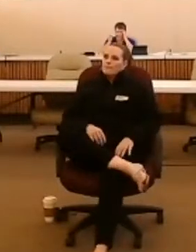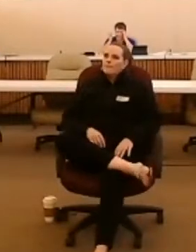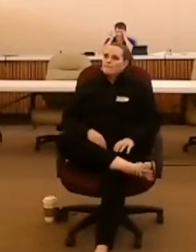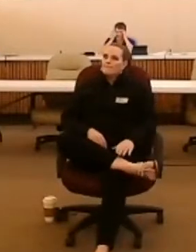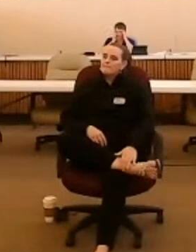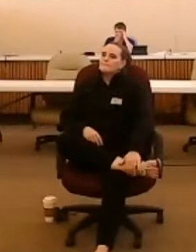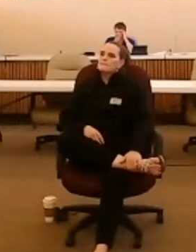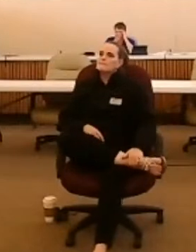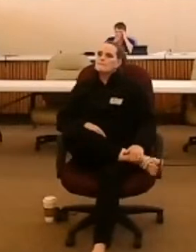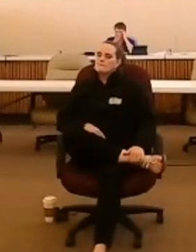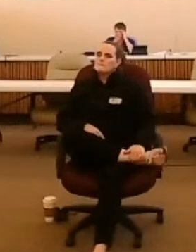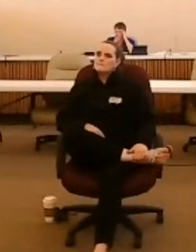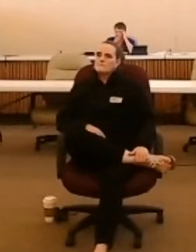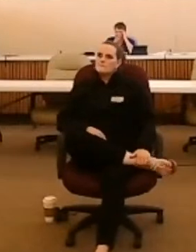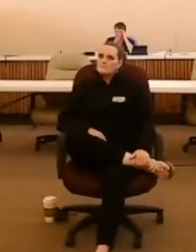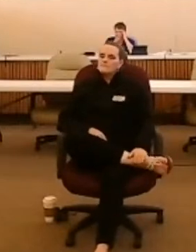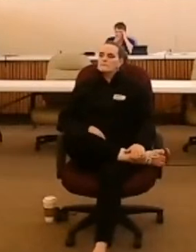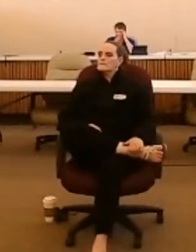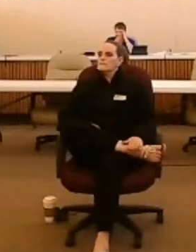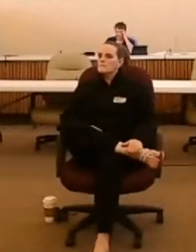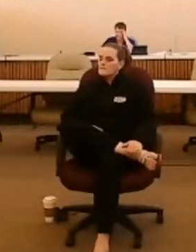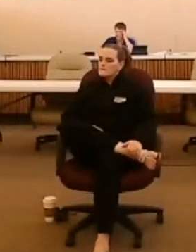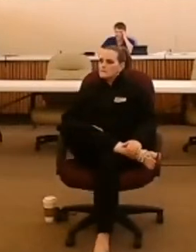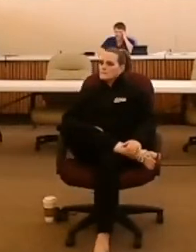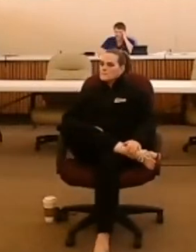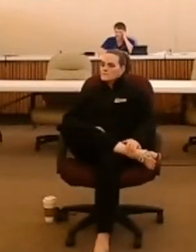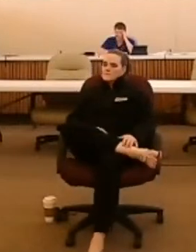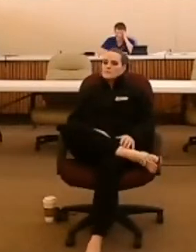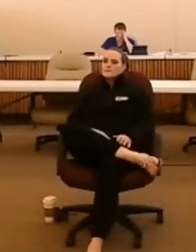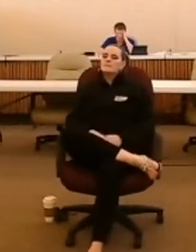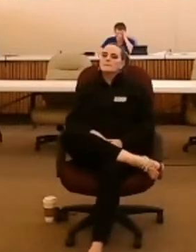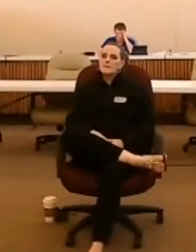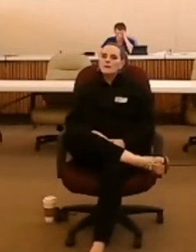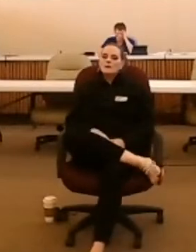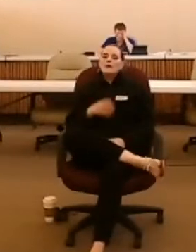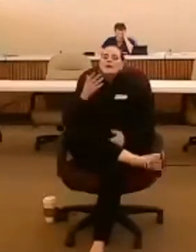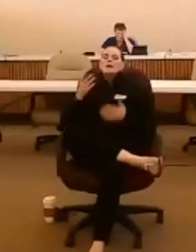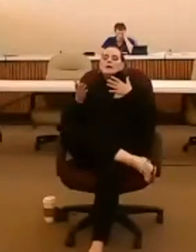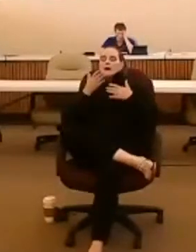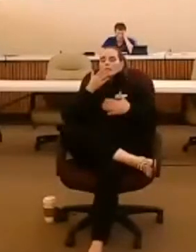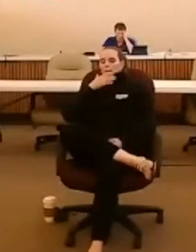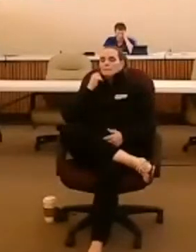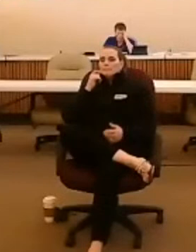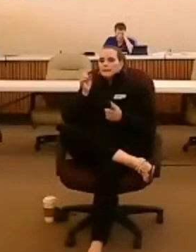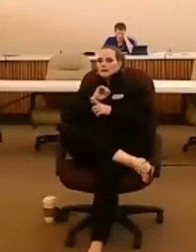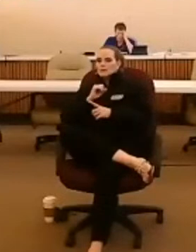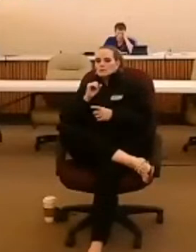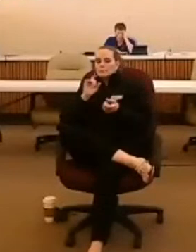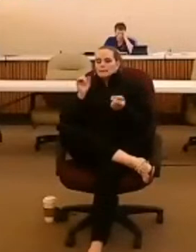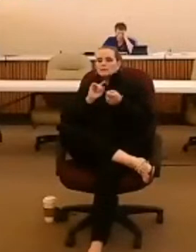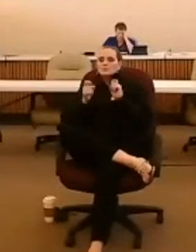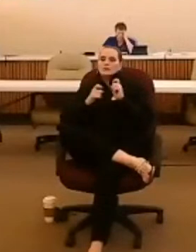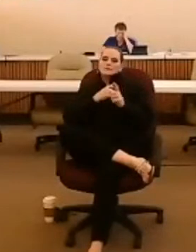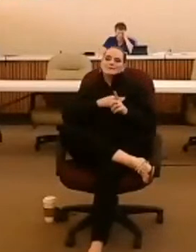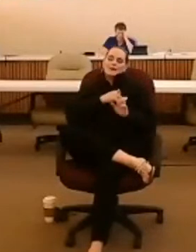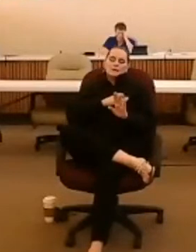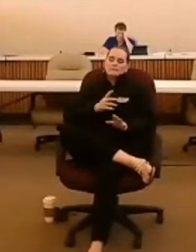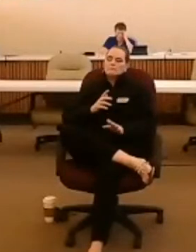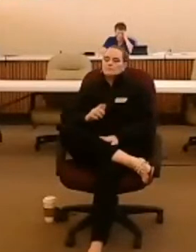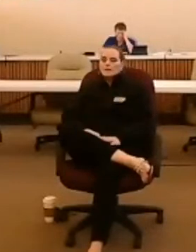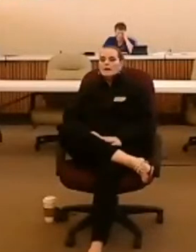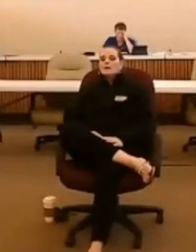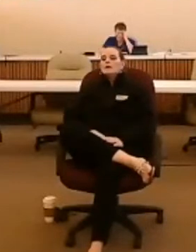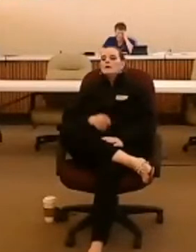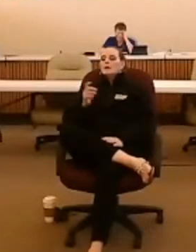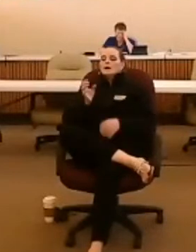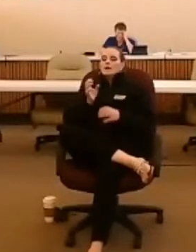it after Kevin or no? Okay, yeah, we better change it then. Sorry, finish. To